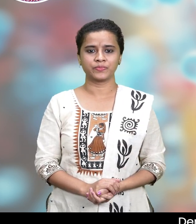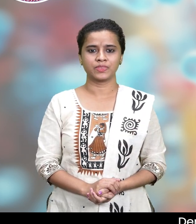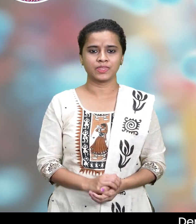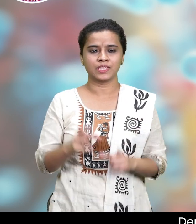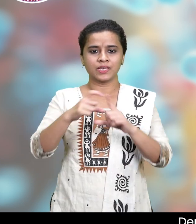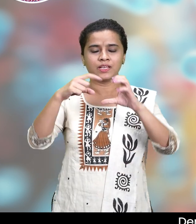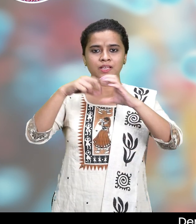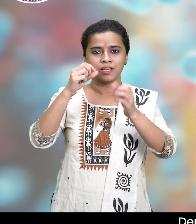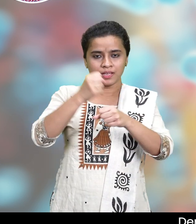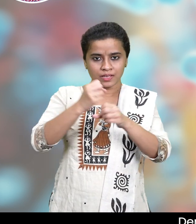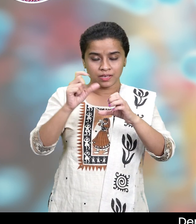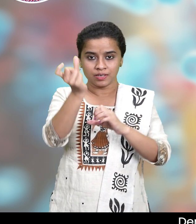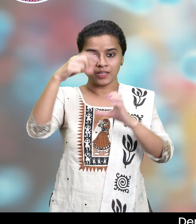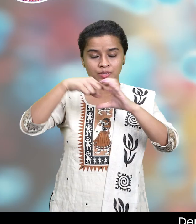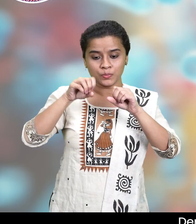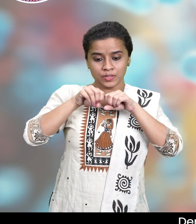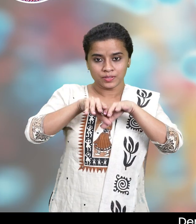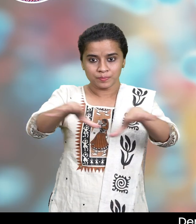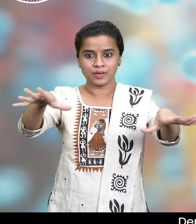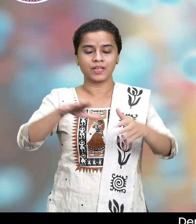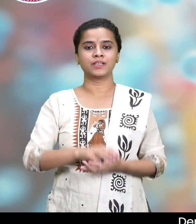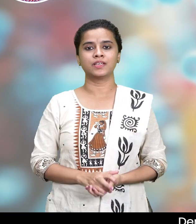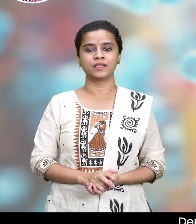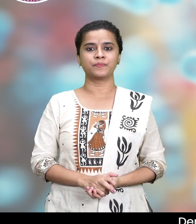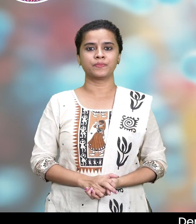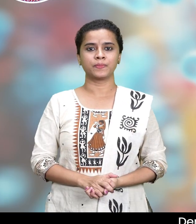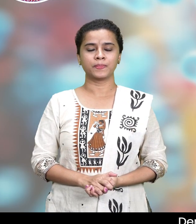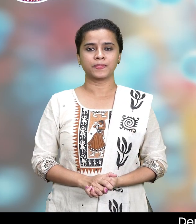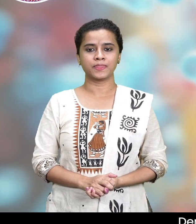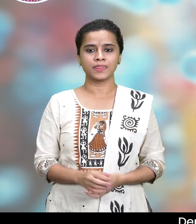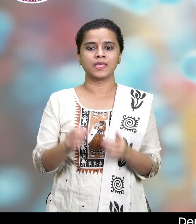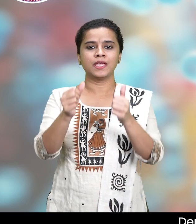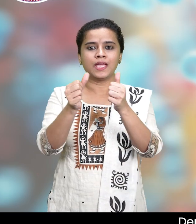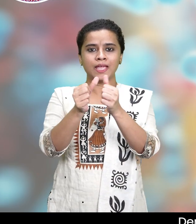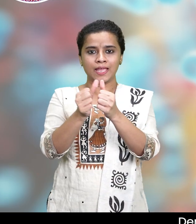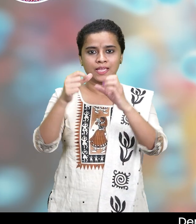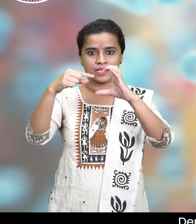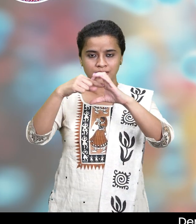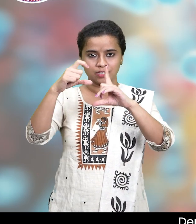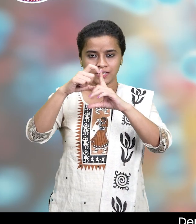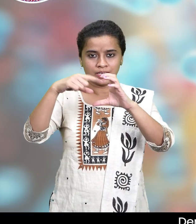Dengue is spread by Aedes aegypti.